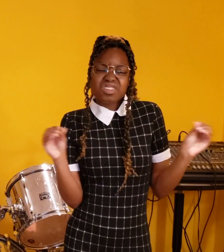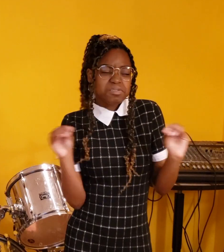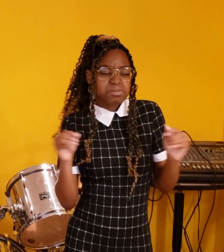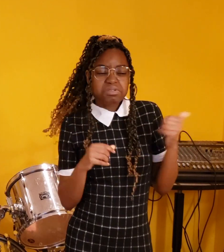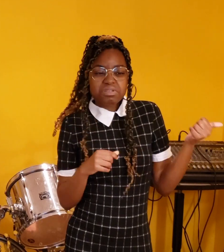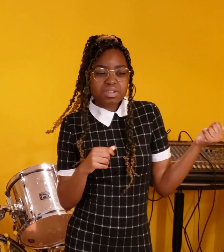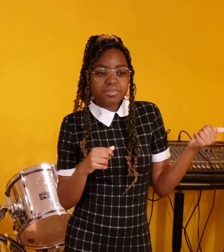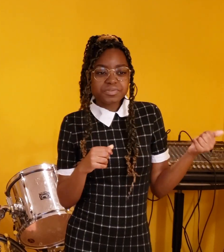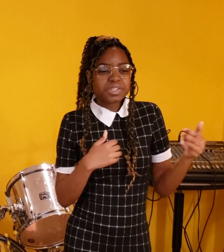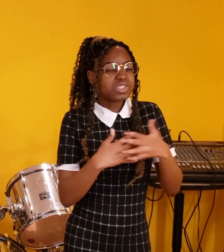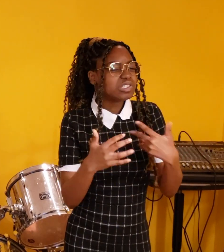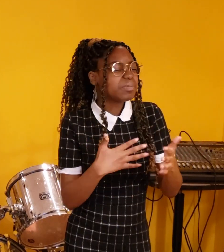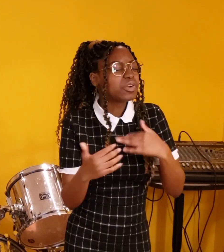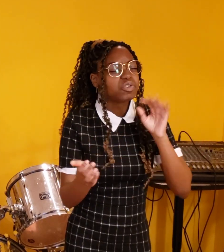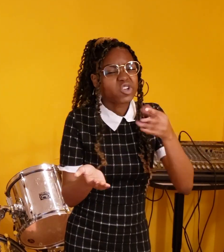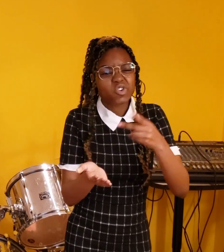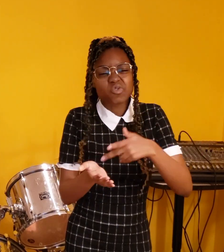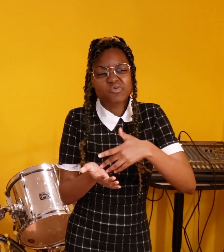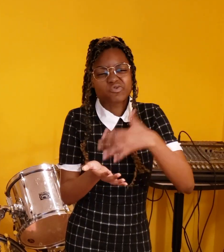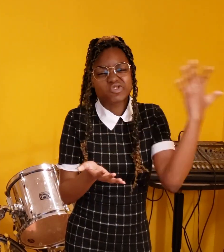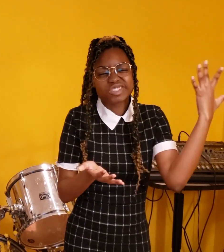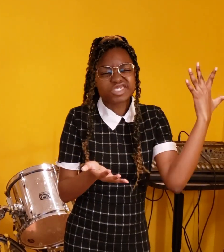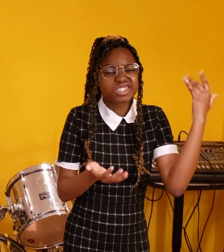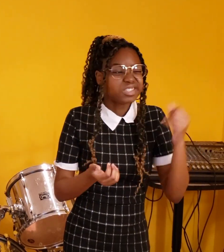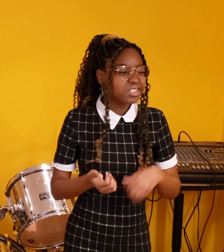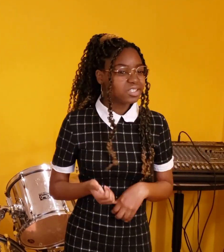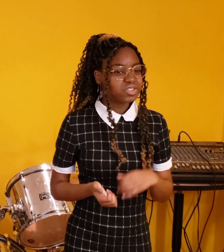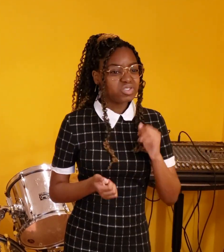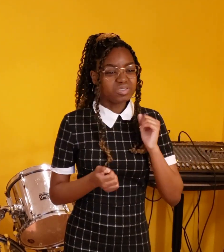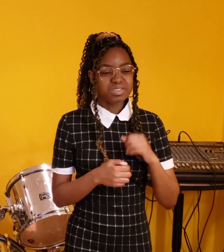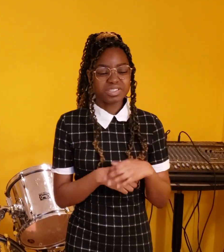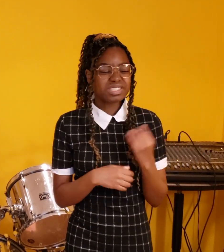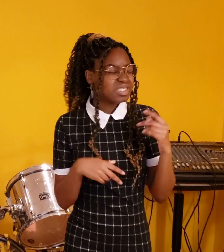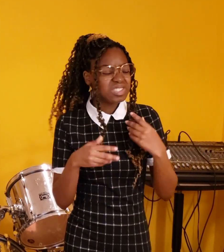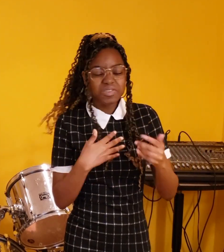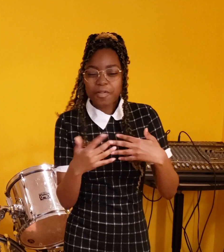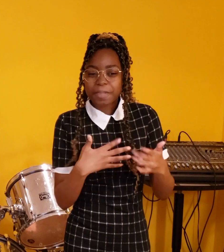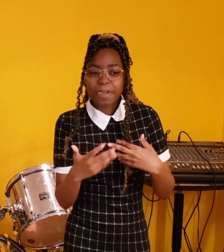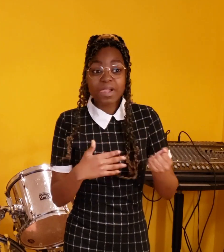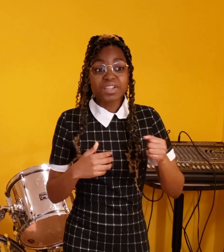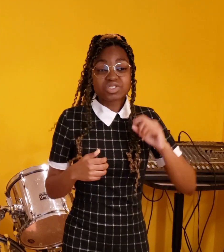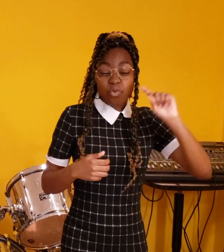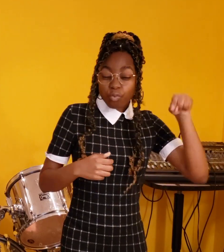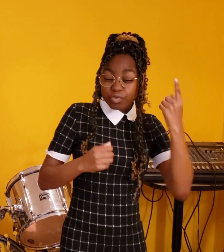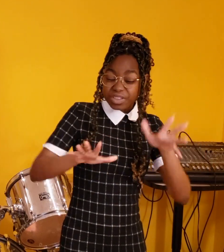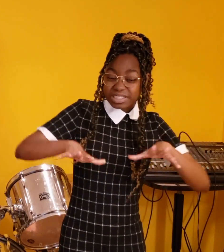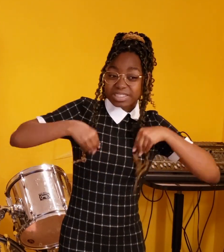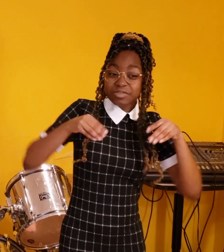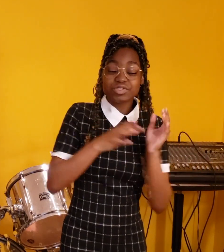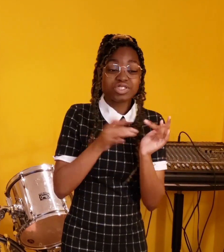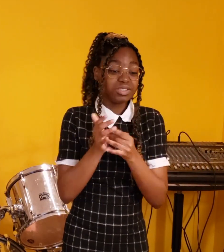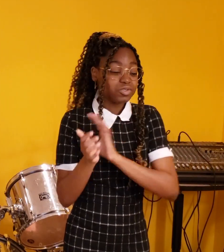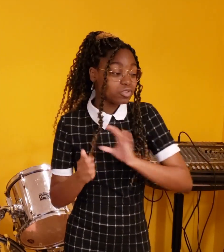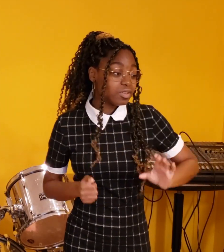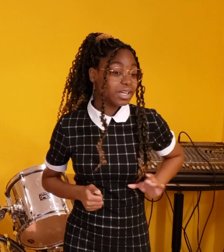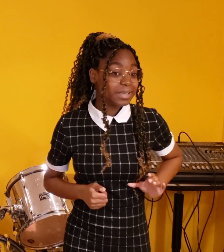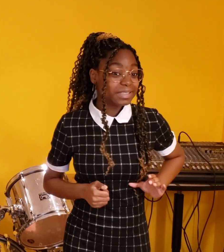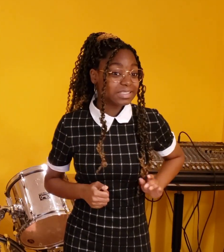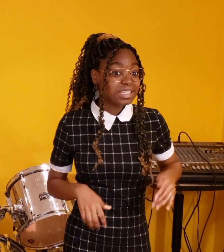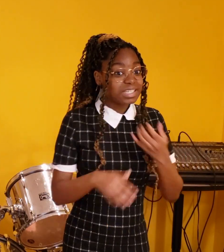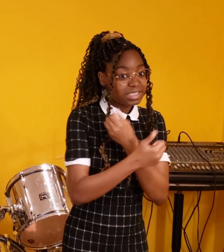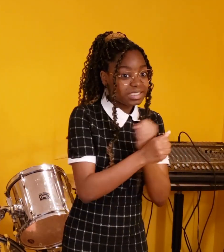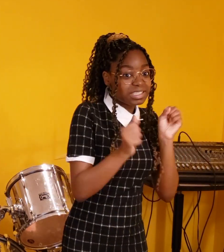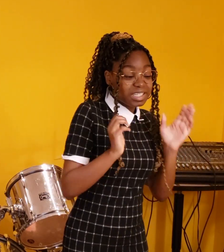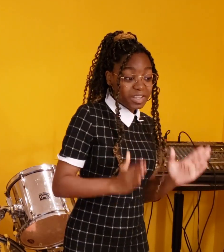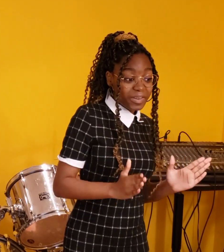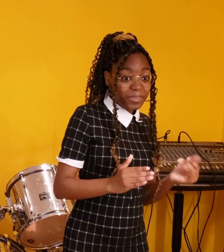are, not your riches, nothing. But accepting Jesus Christ as what? As the Savior, as your Lord